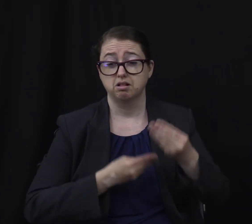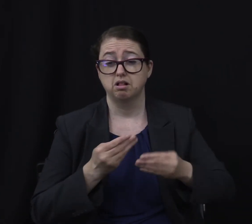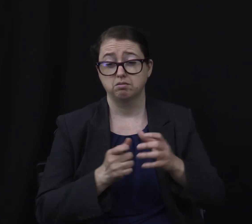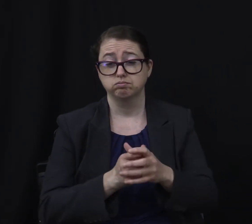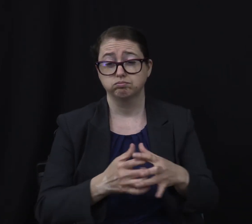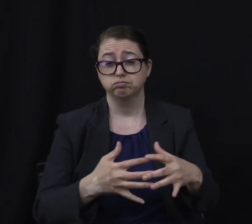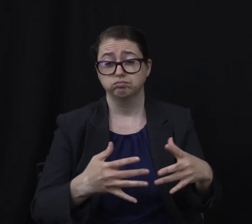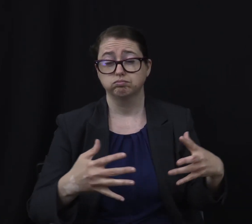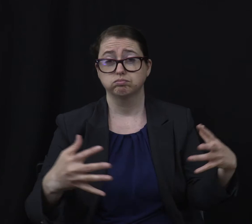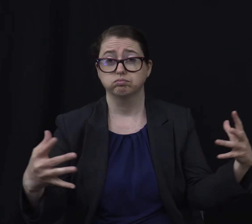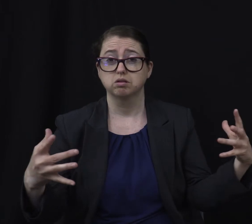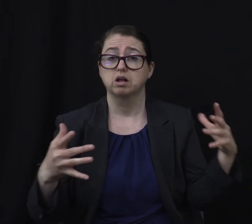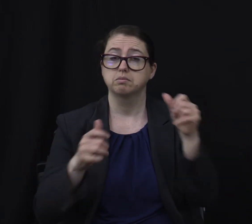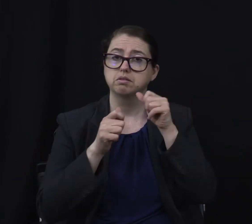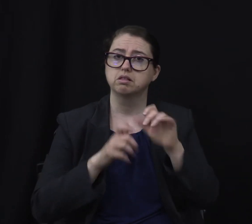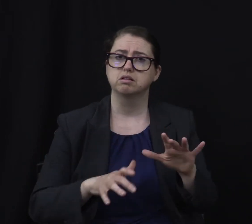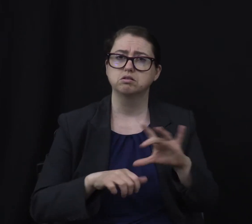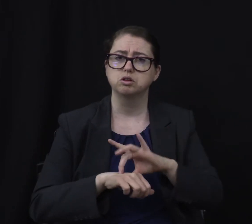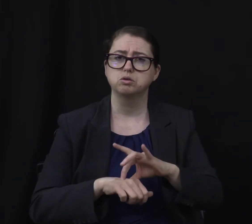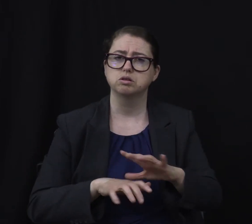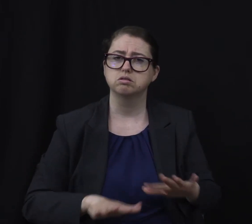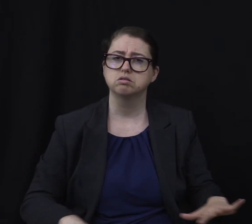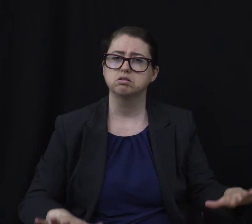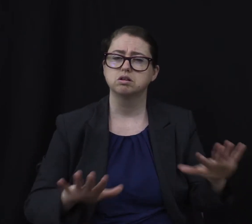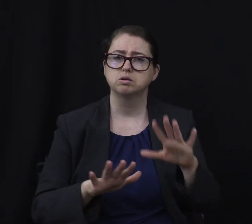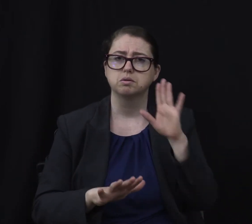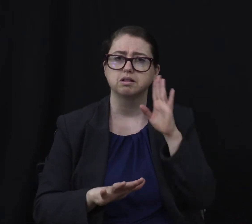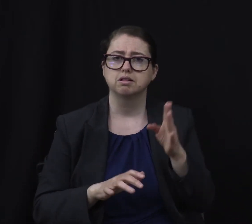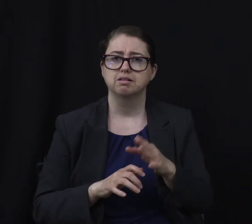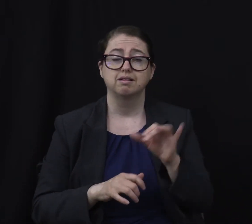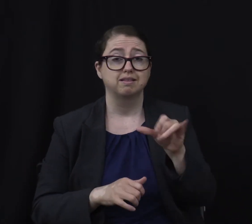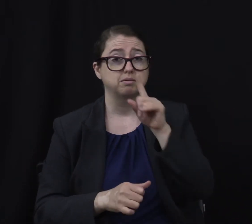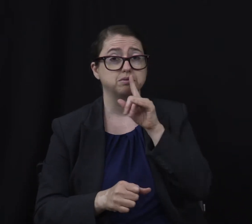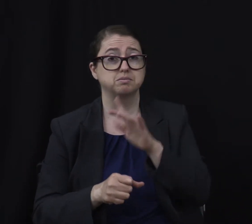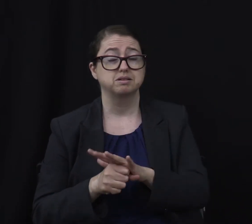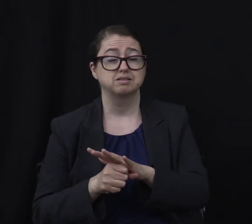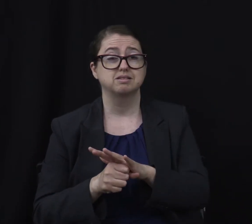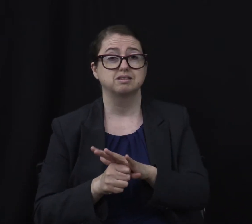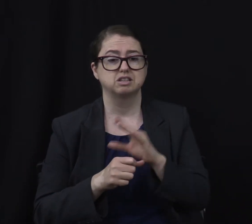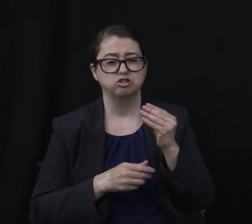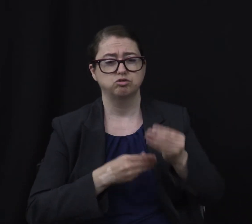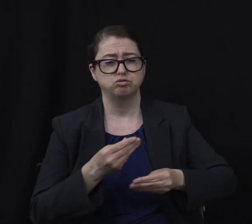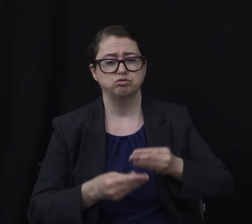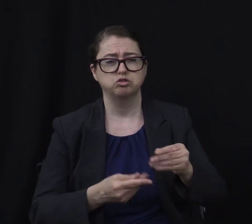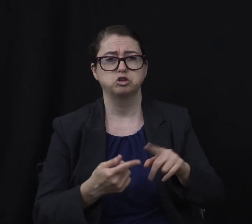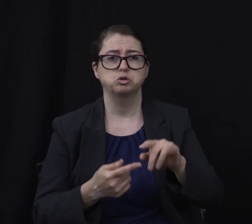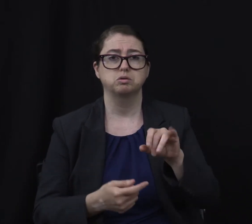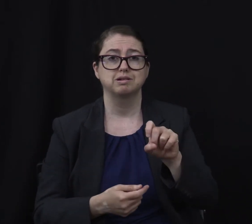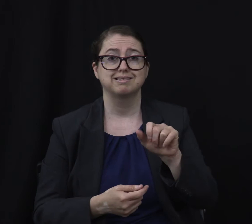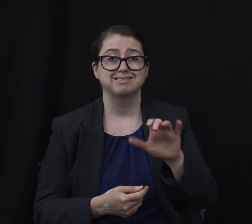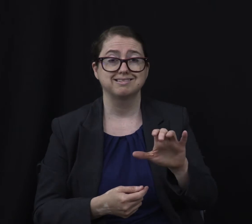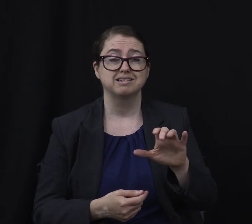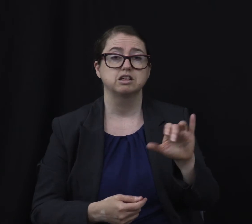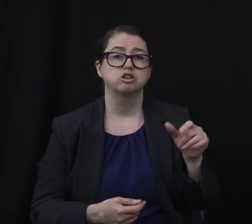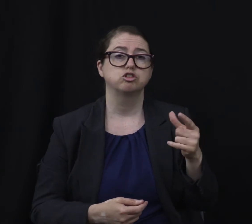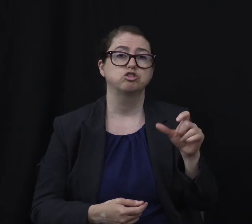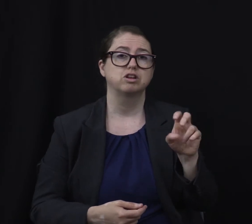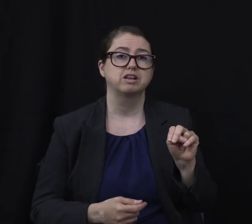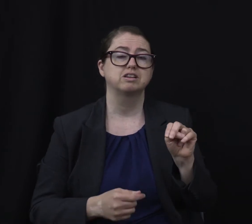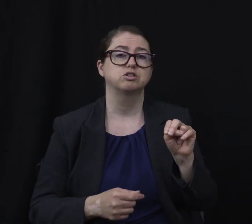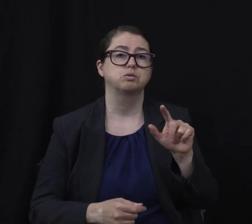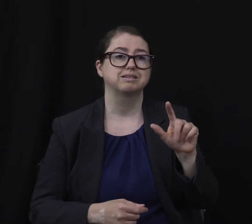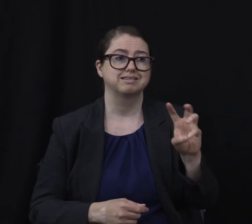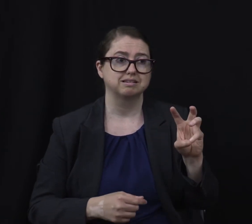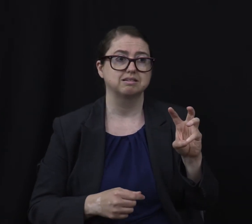the entire earth. This promise is then passed down into Isaac in Genesis chapter 26, further passed down to Jacob